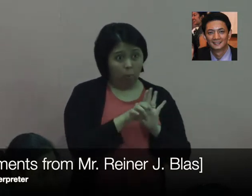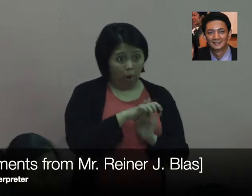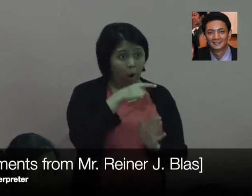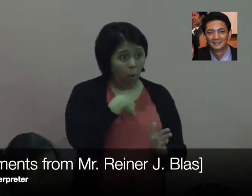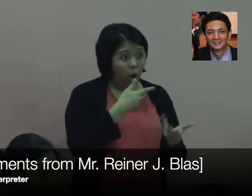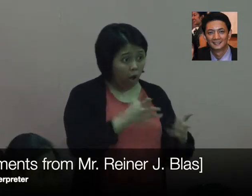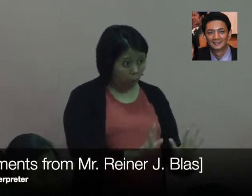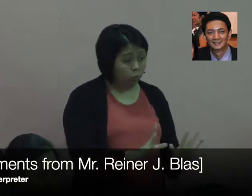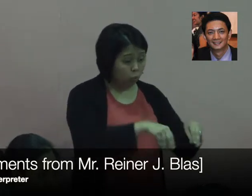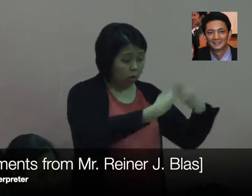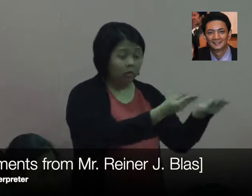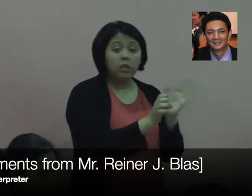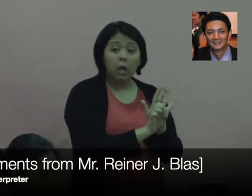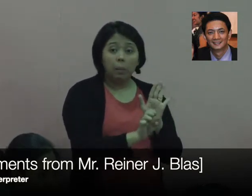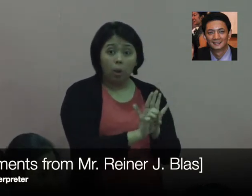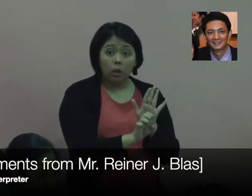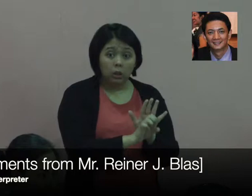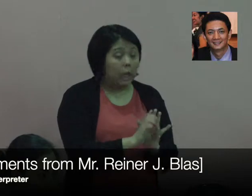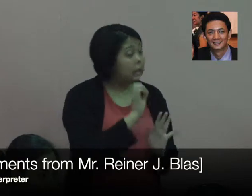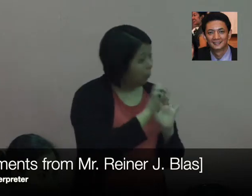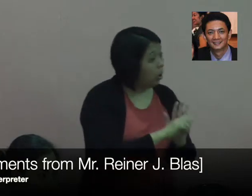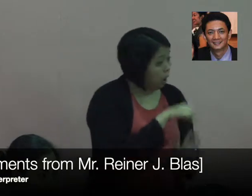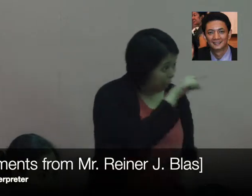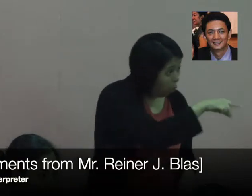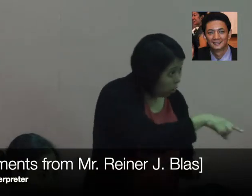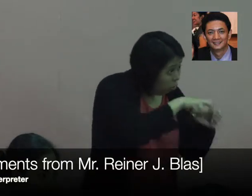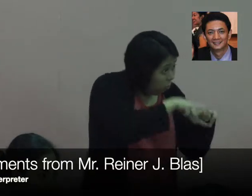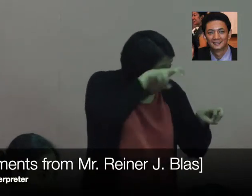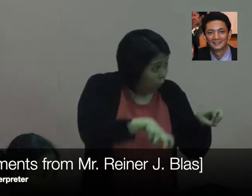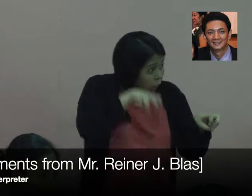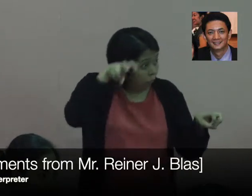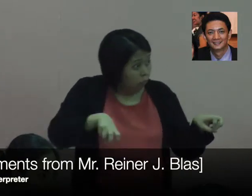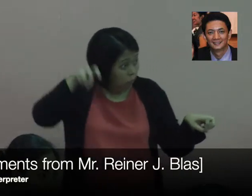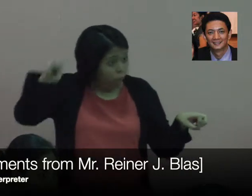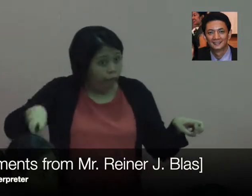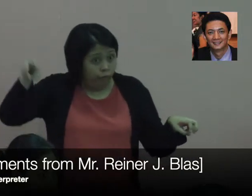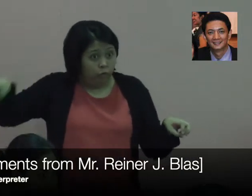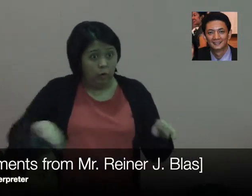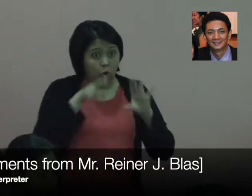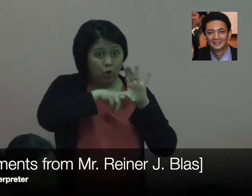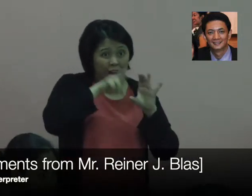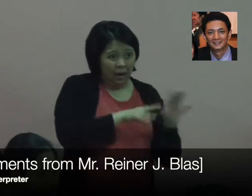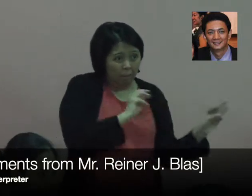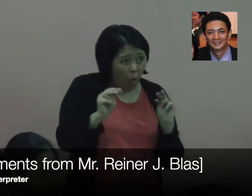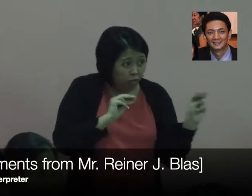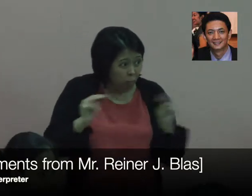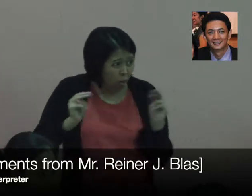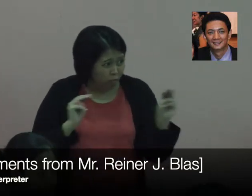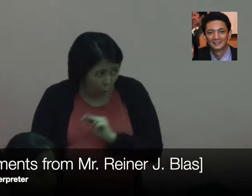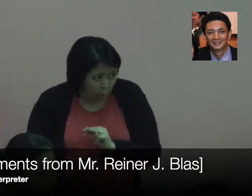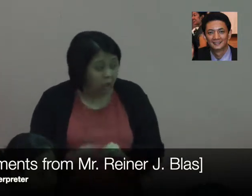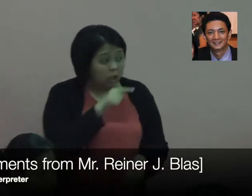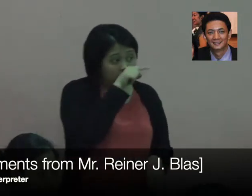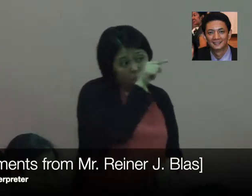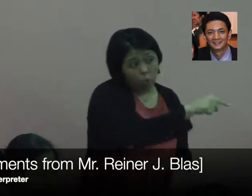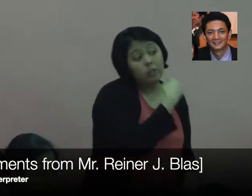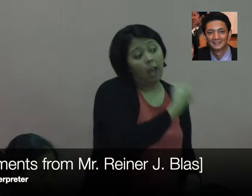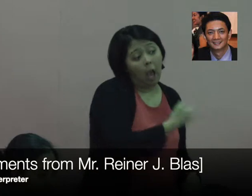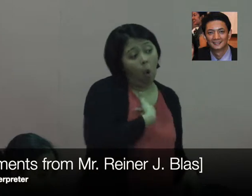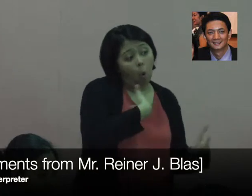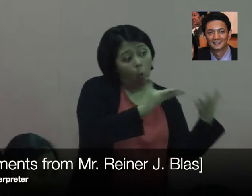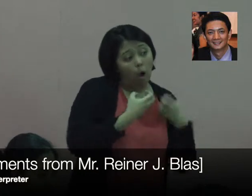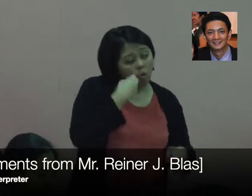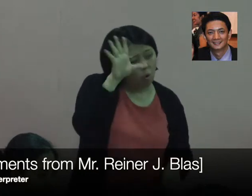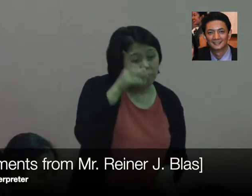you move from one chair to another, or are we allowed to explain to the deaf other forms of